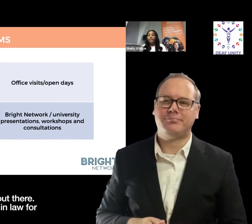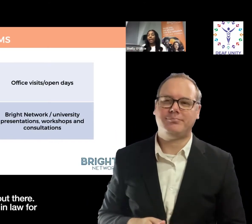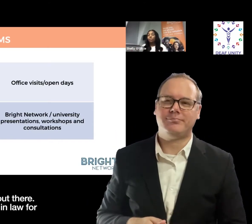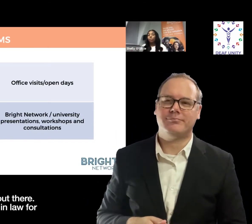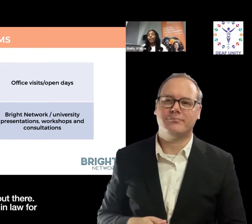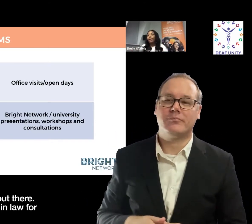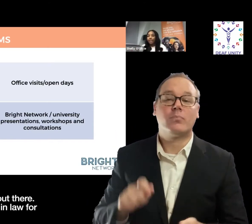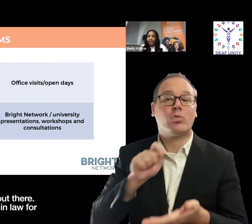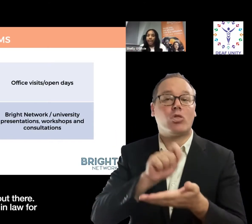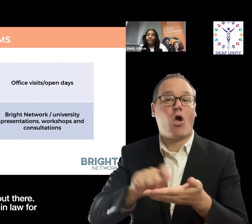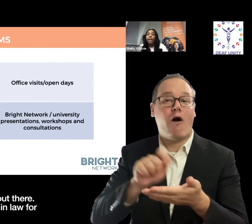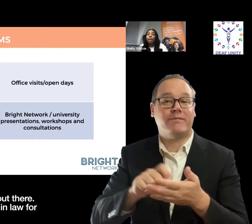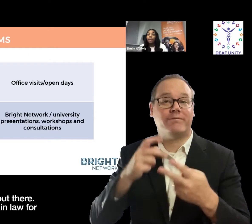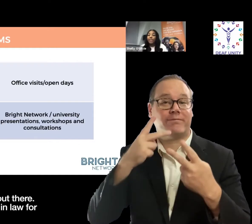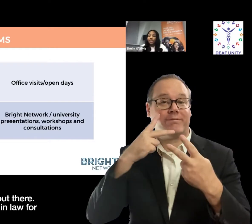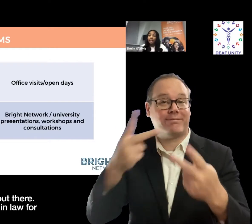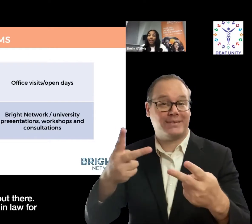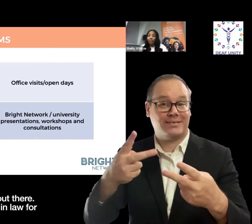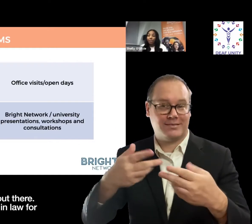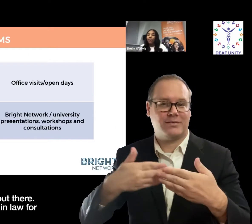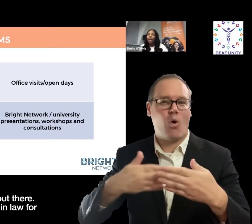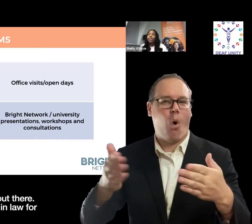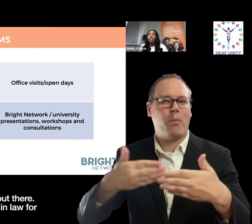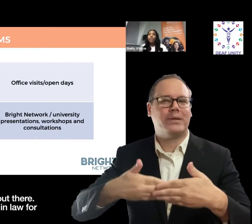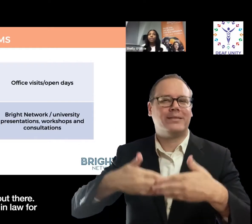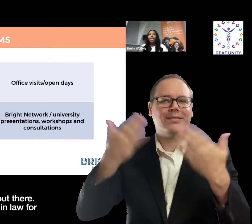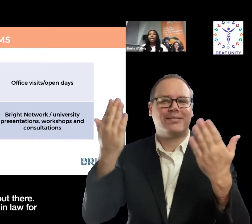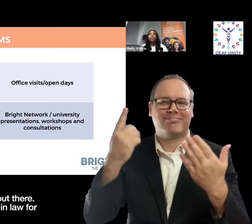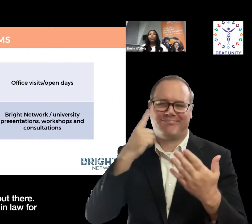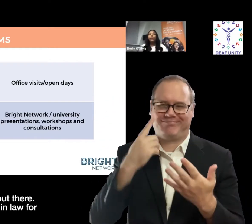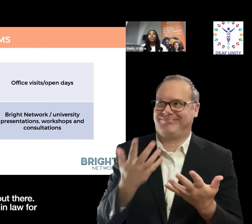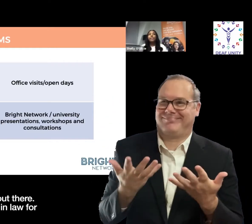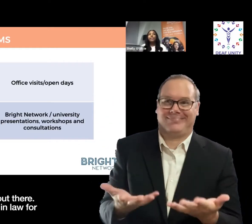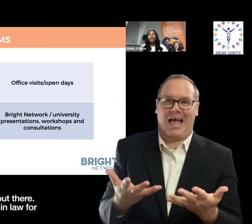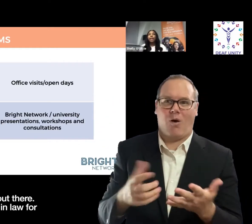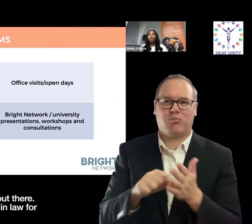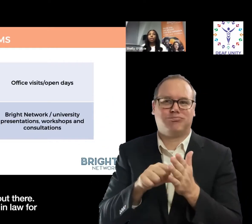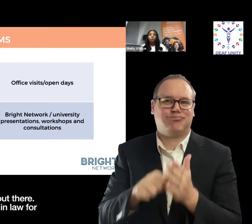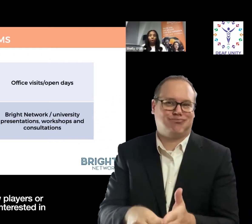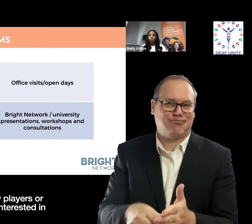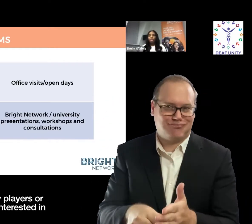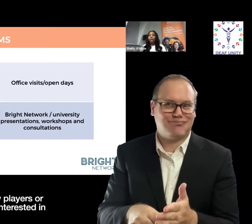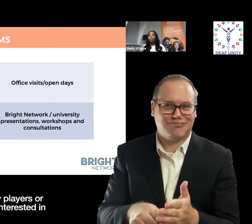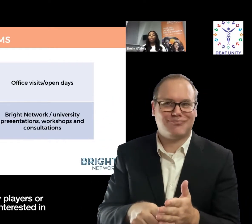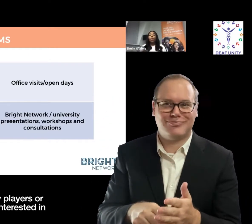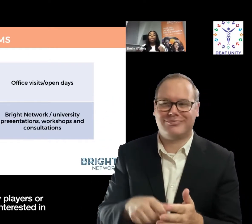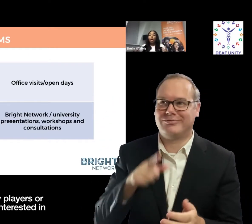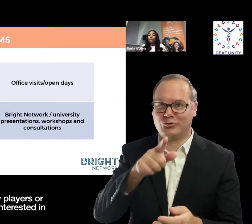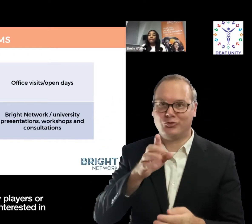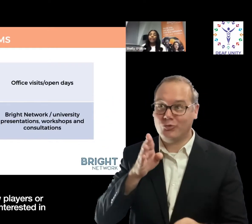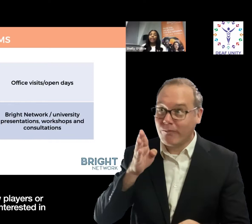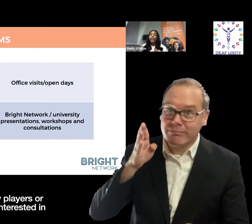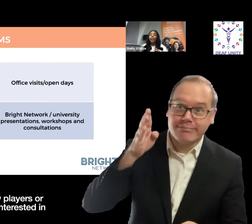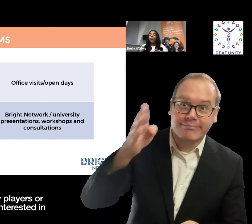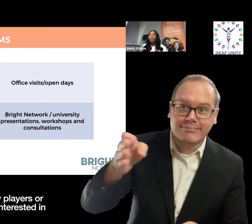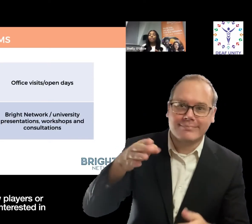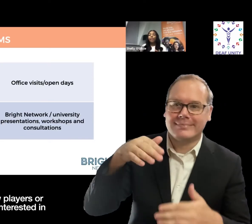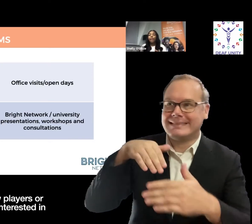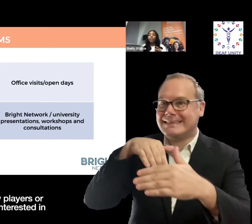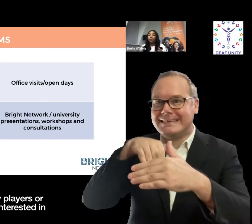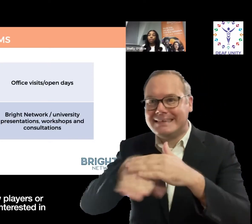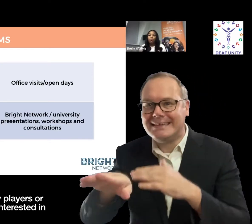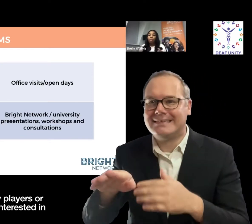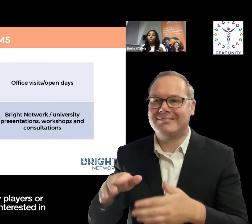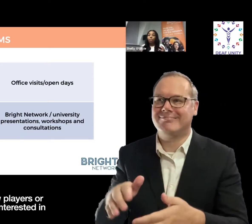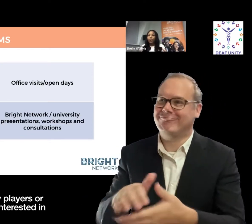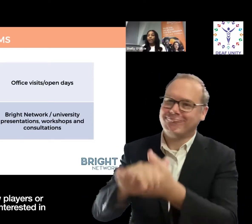open days or insight days, but they're still out there. So definitely, if you're interested in law, for example, go and see if